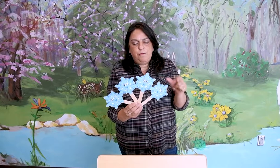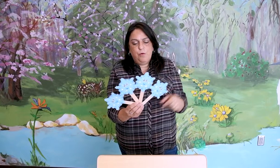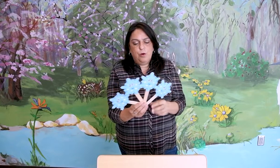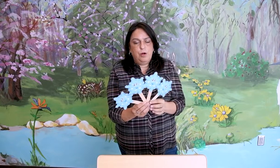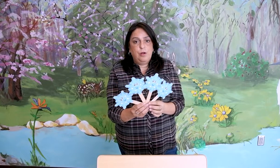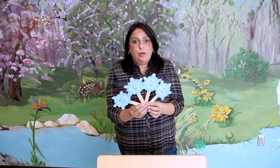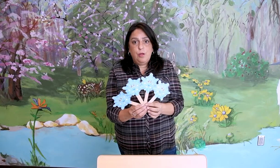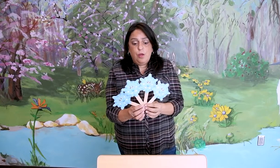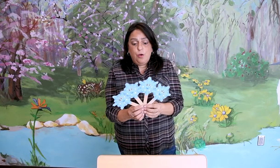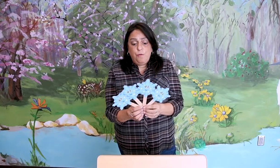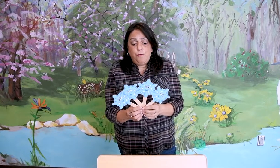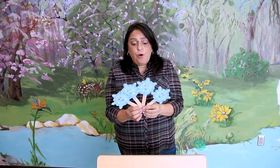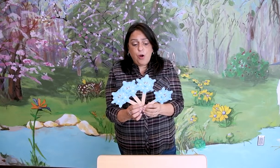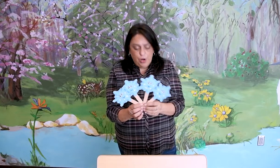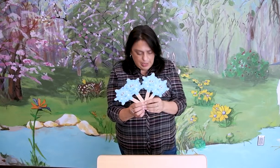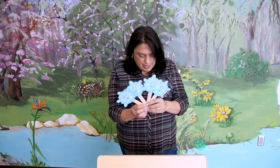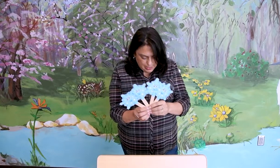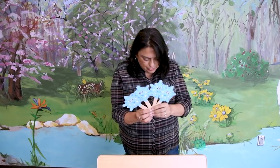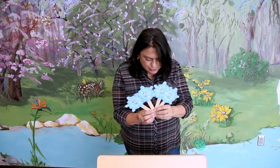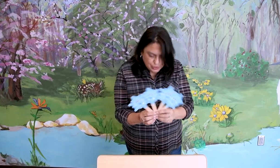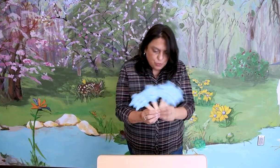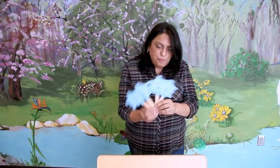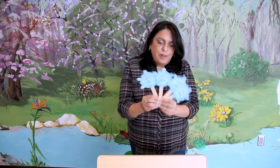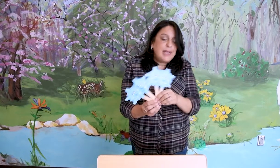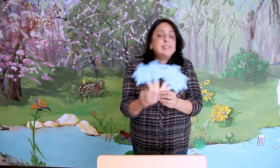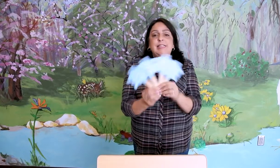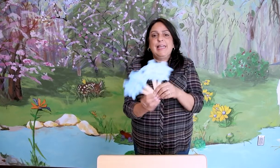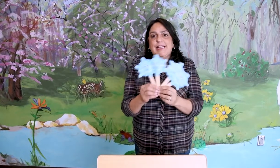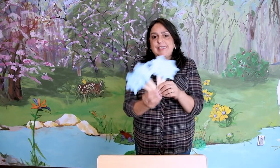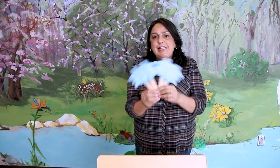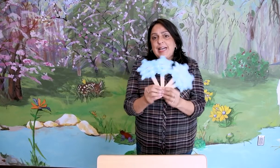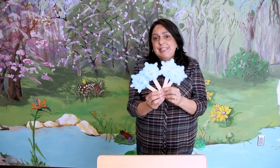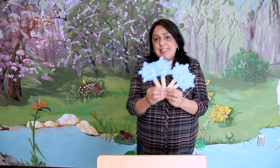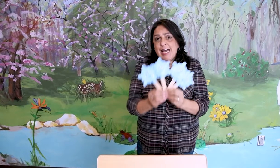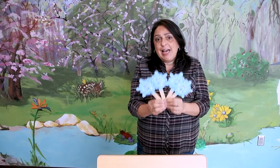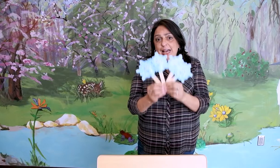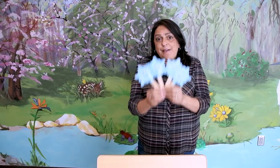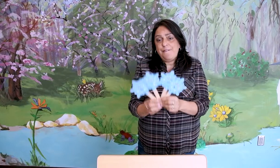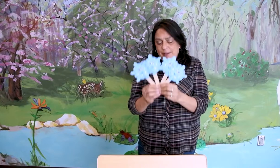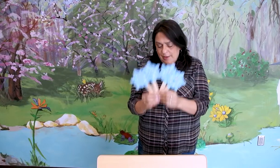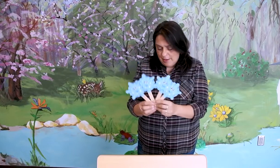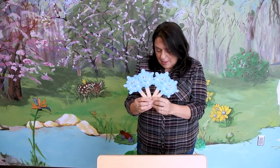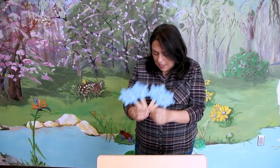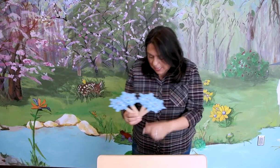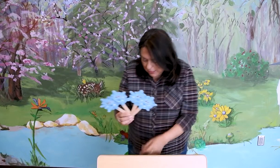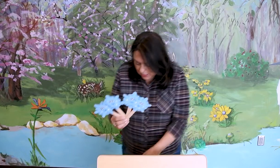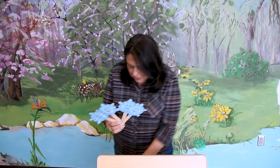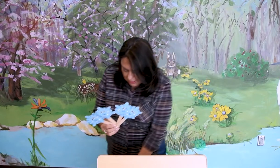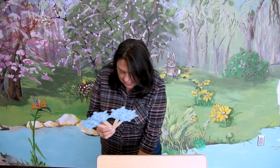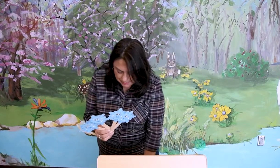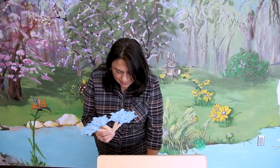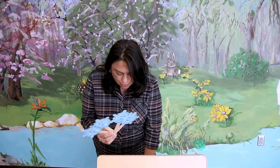1, 2, 3, 4. Four little snowflakes dancing at jive. Along came another